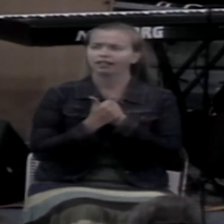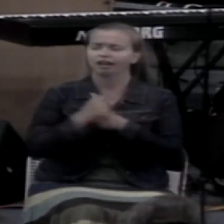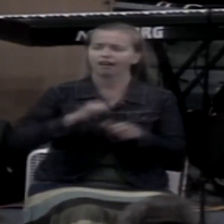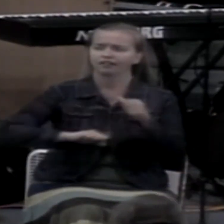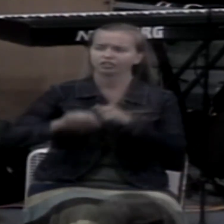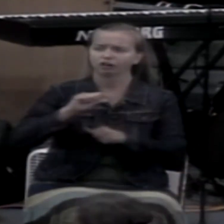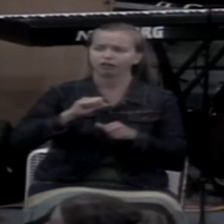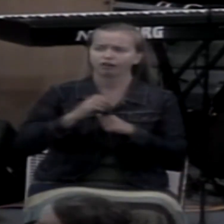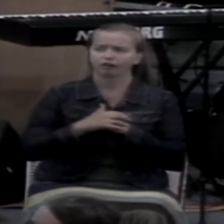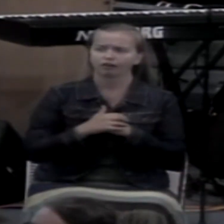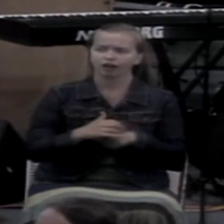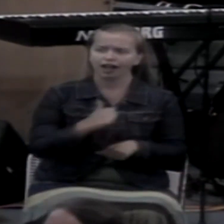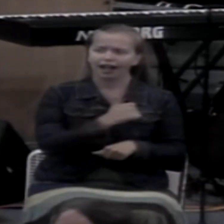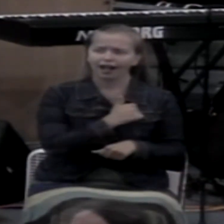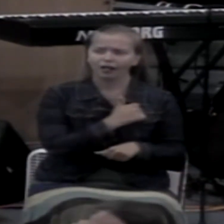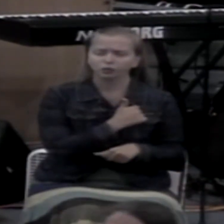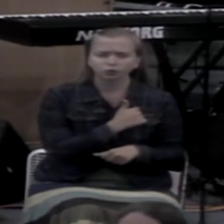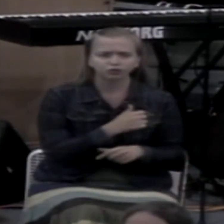that?